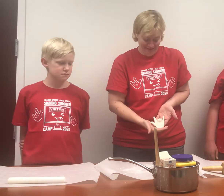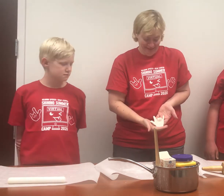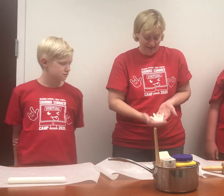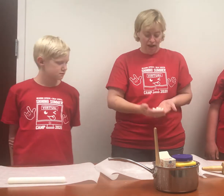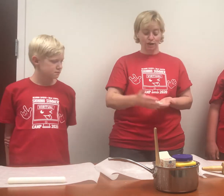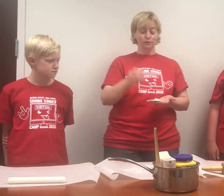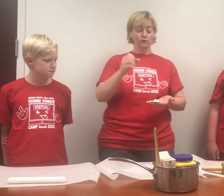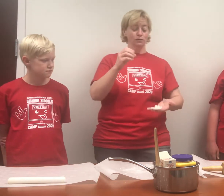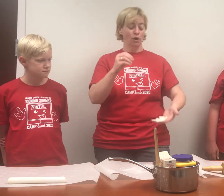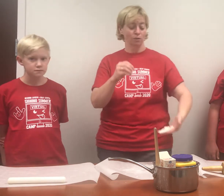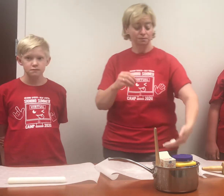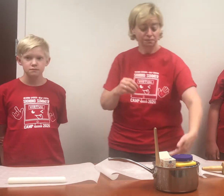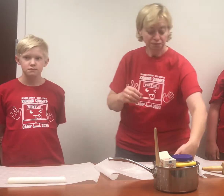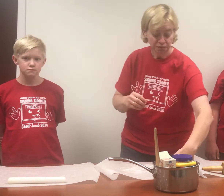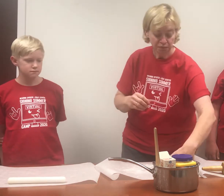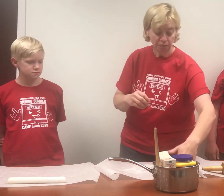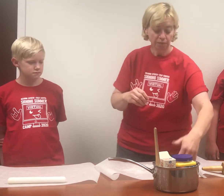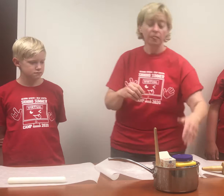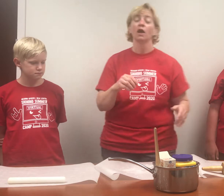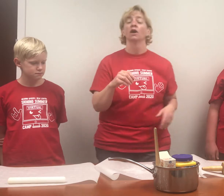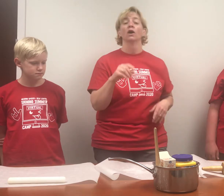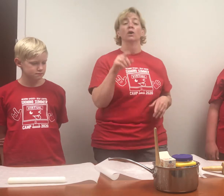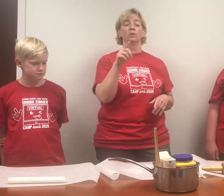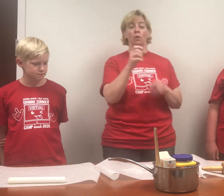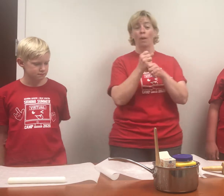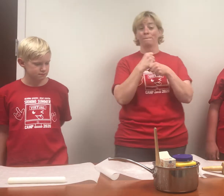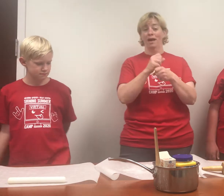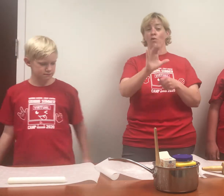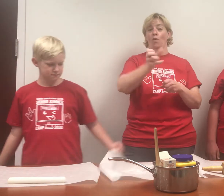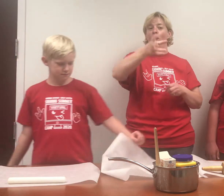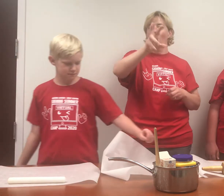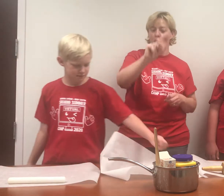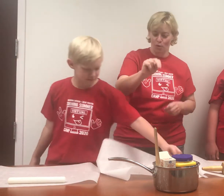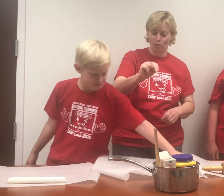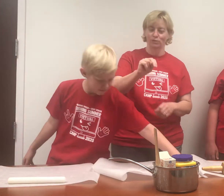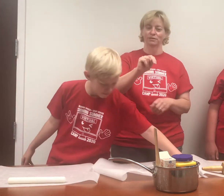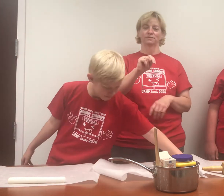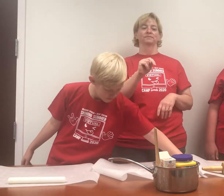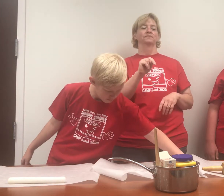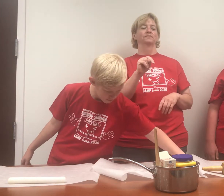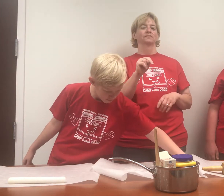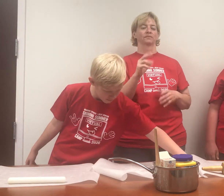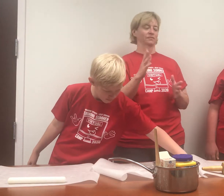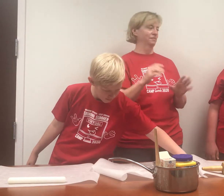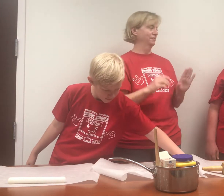So there you have it. So you will make your own.